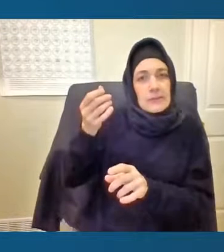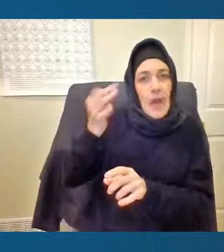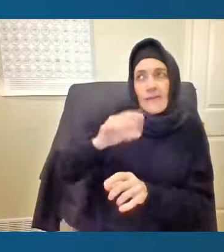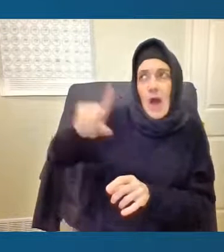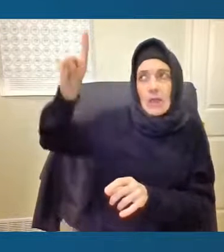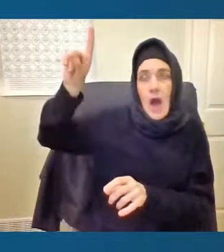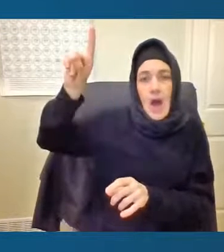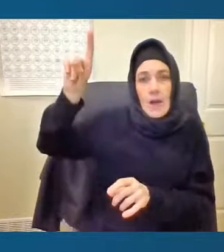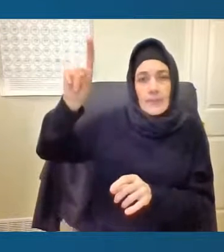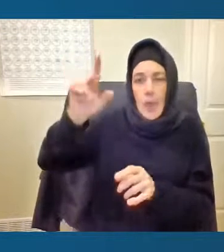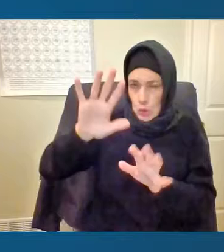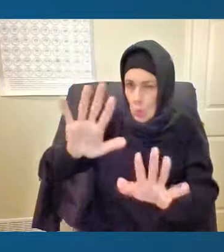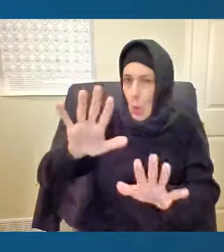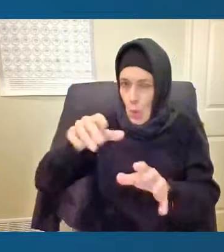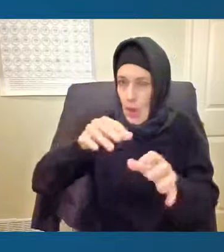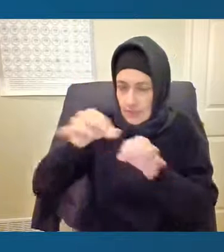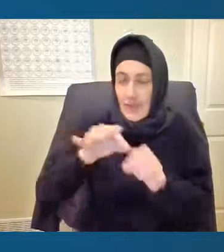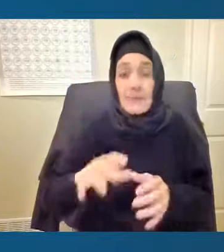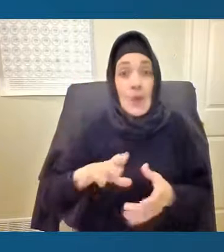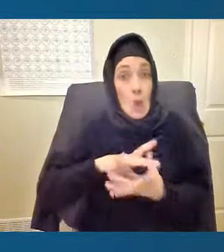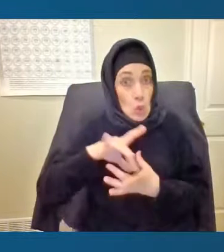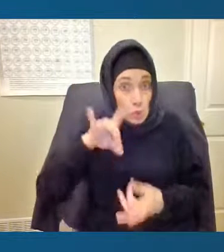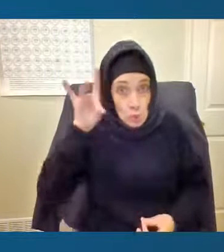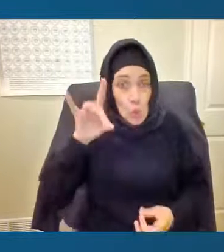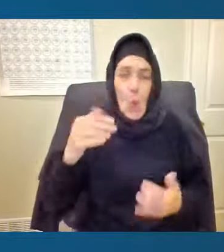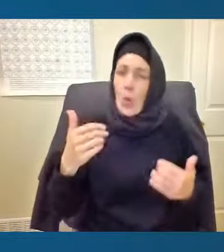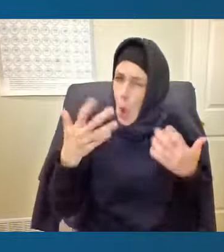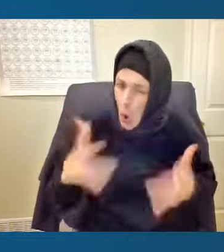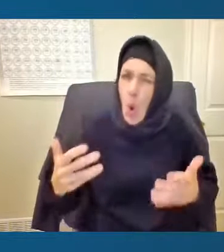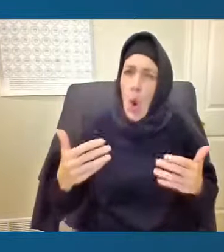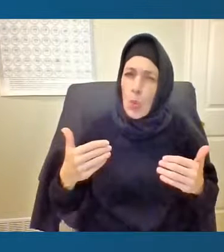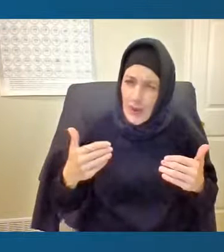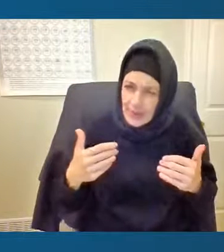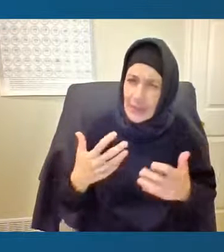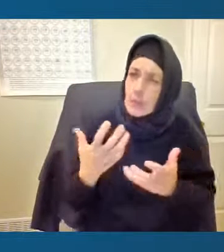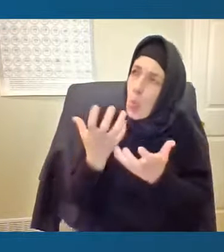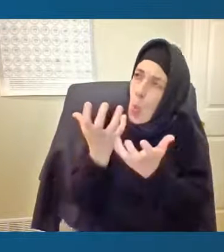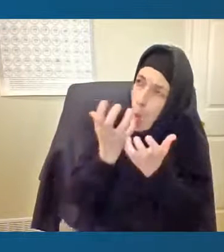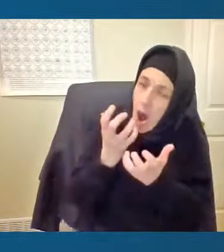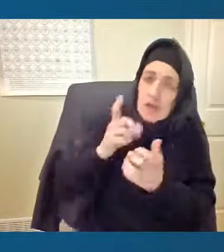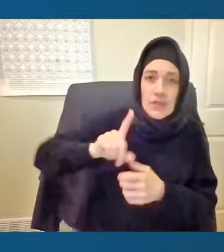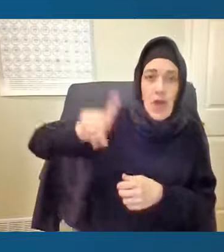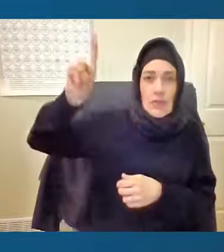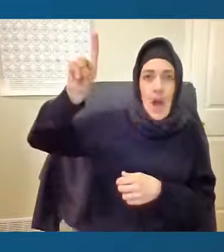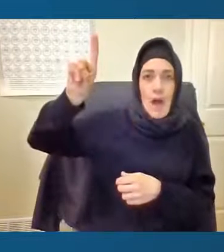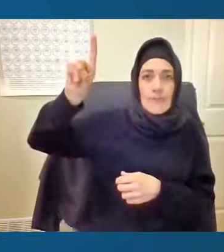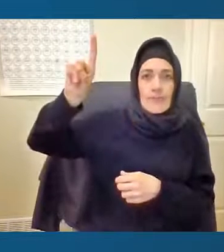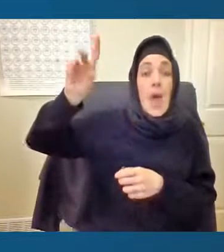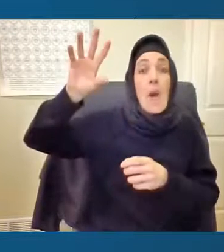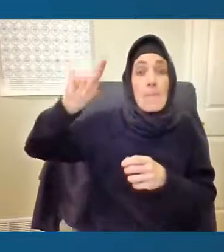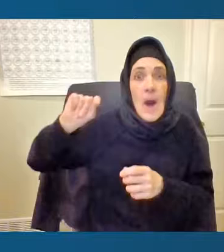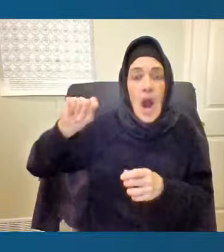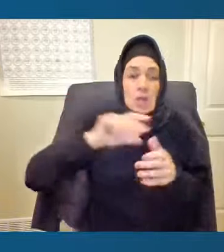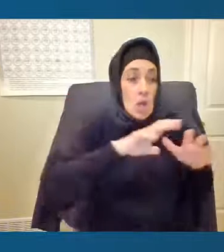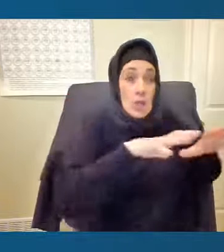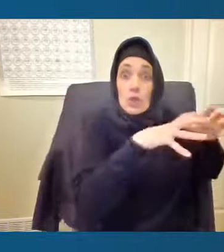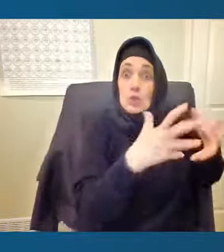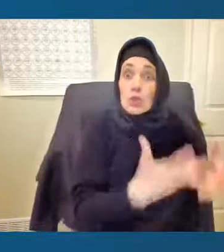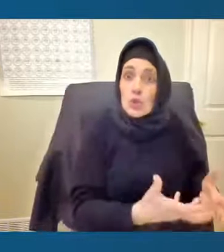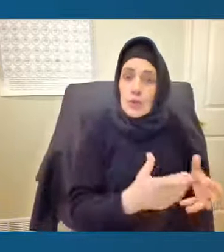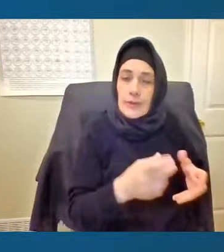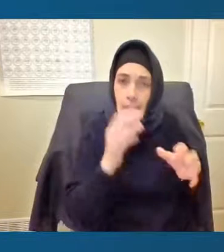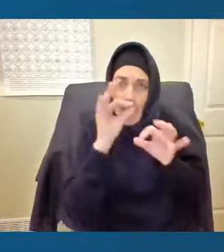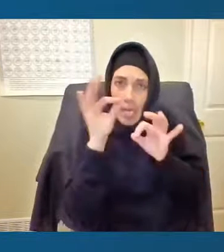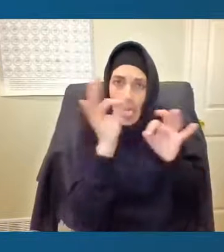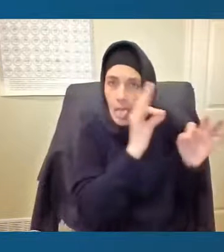this deep connection with Allah. But the mind, the body, all of these things, the dunya pulls us away. What the remembrance of Allah does, this